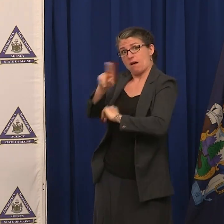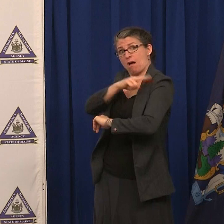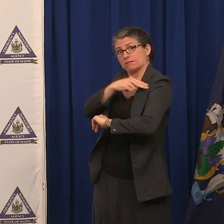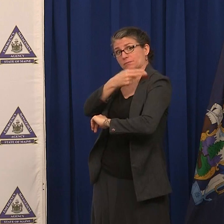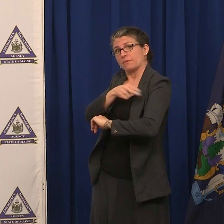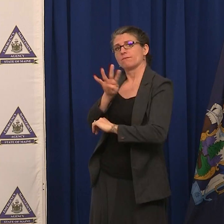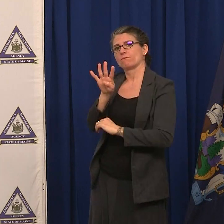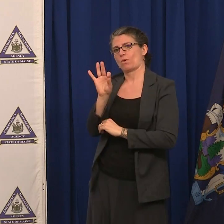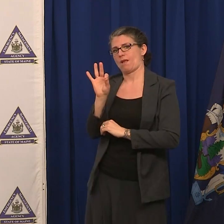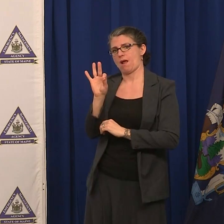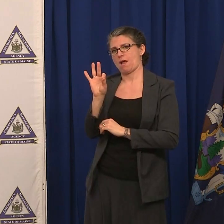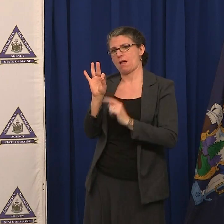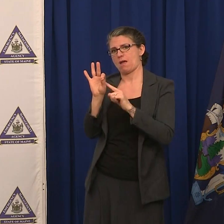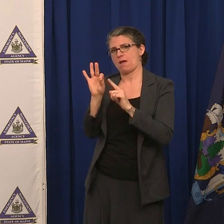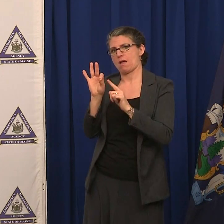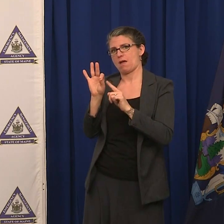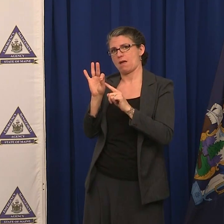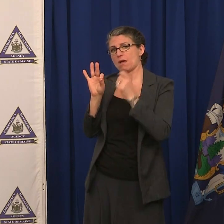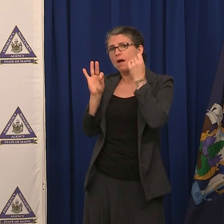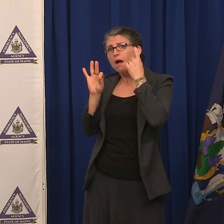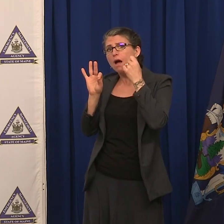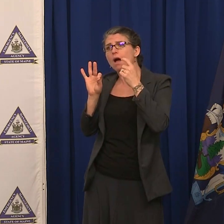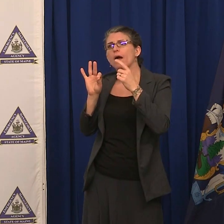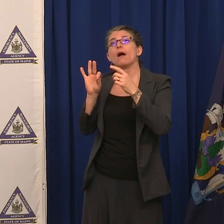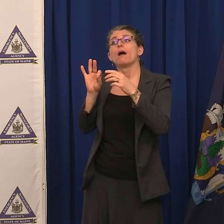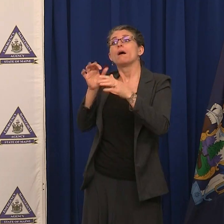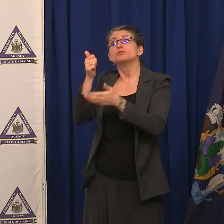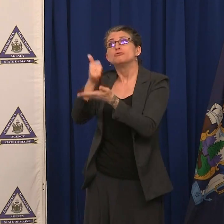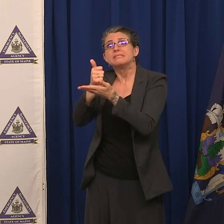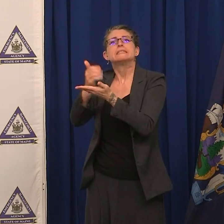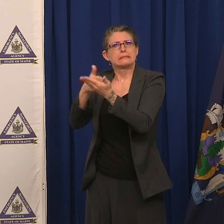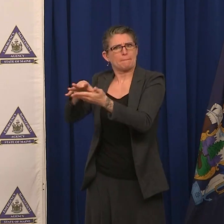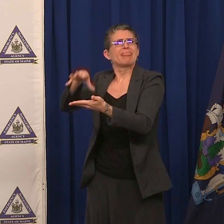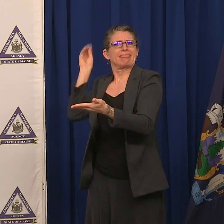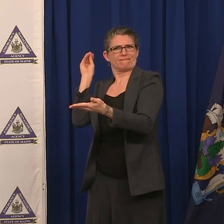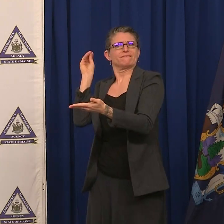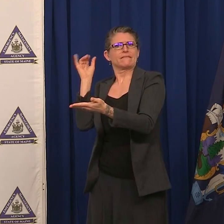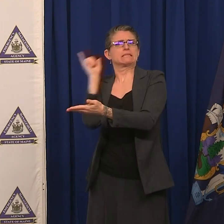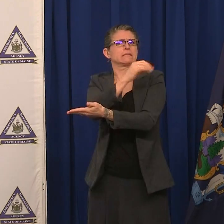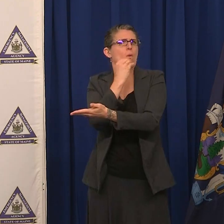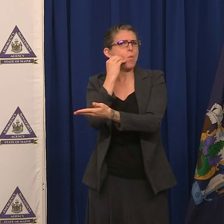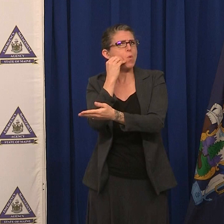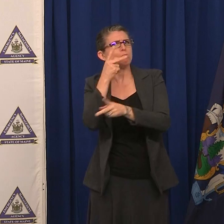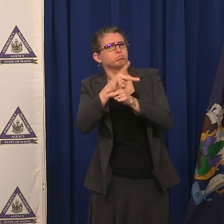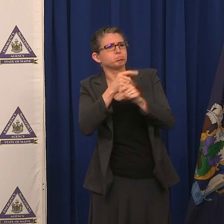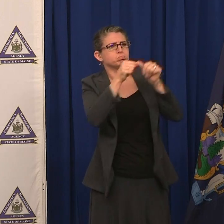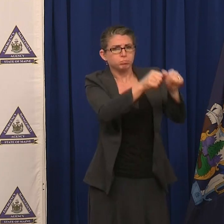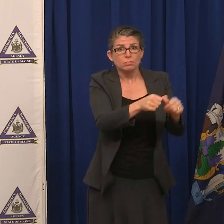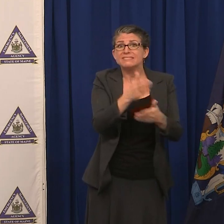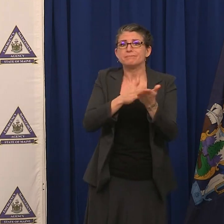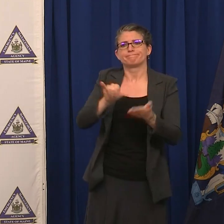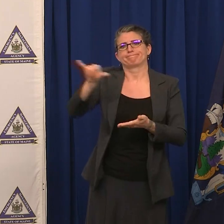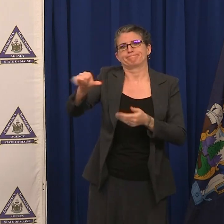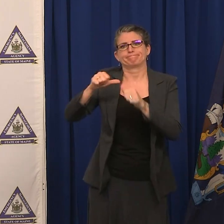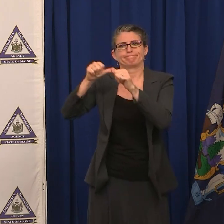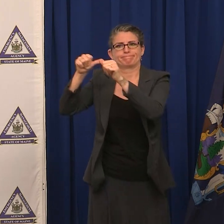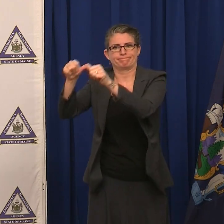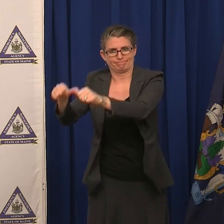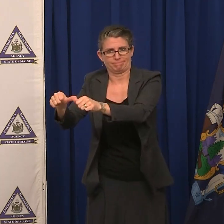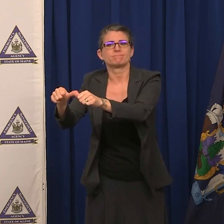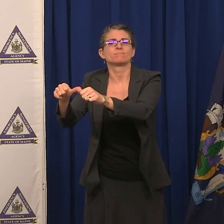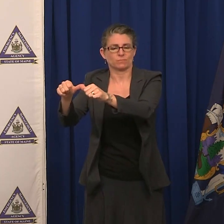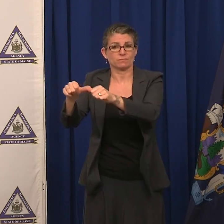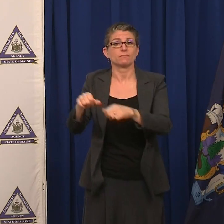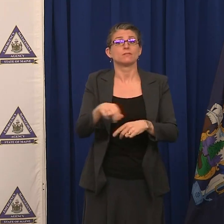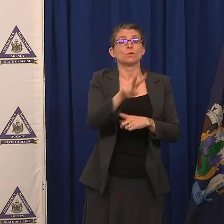illness. In addition, 41 of those 275 have recovered and have been released